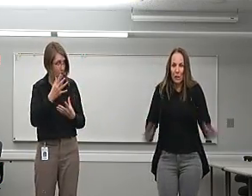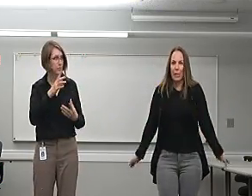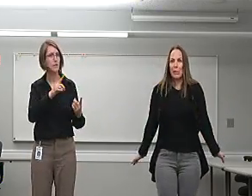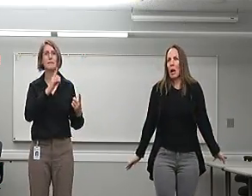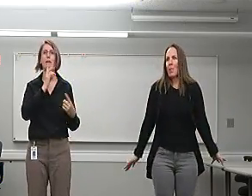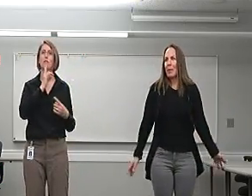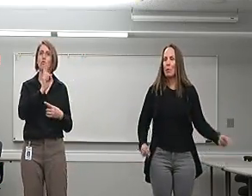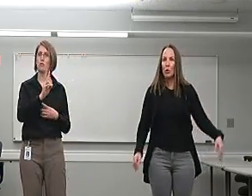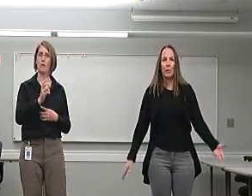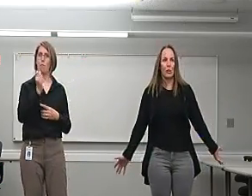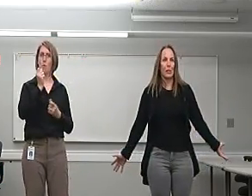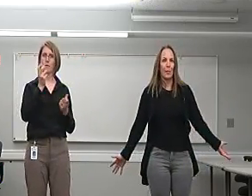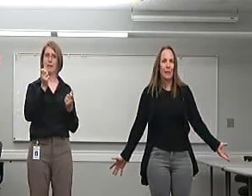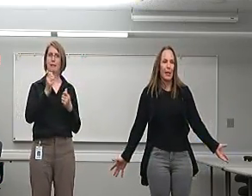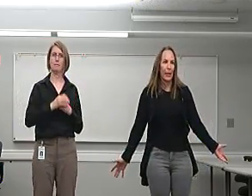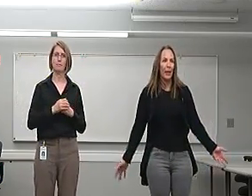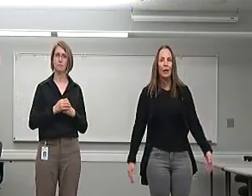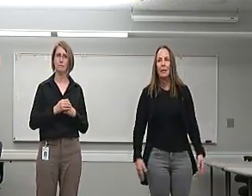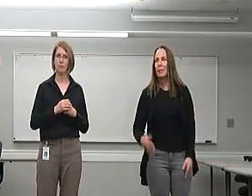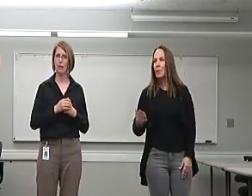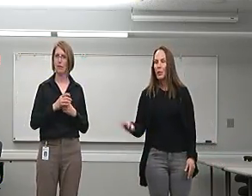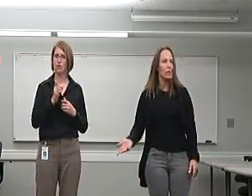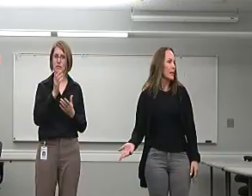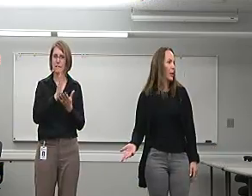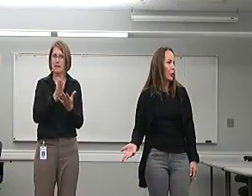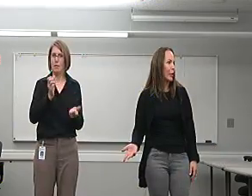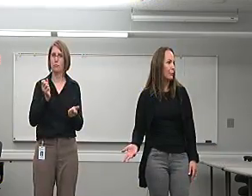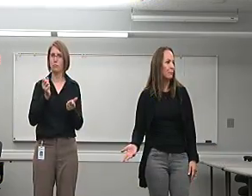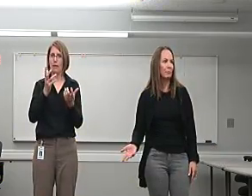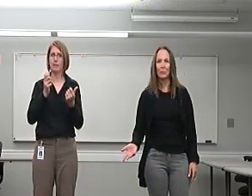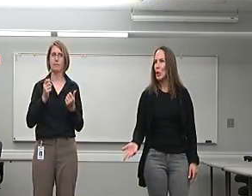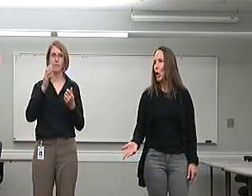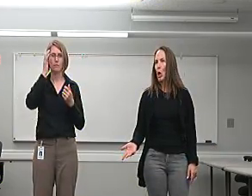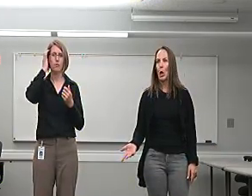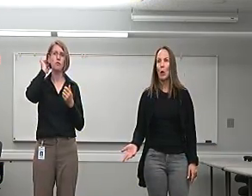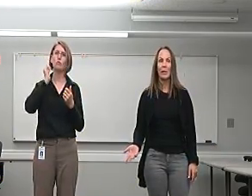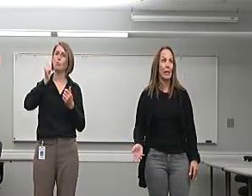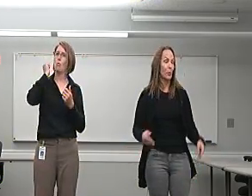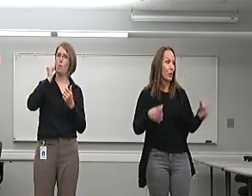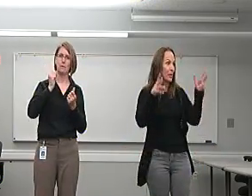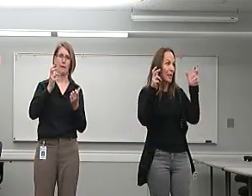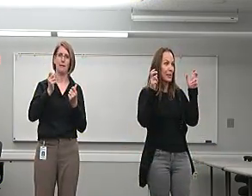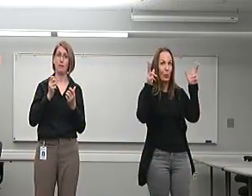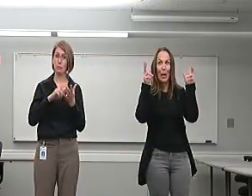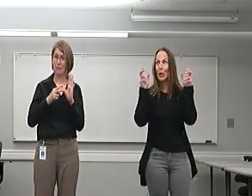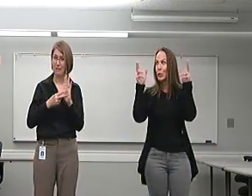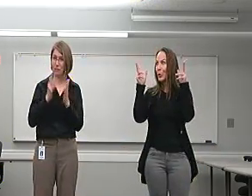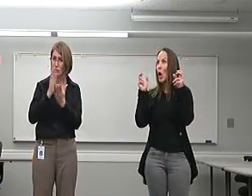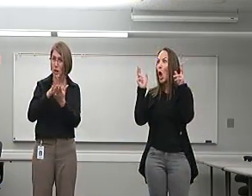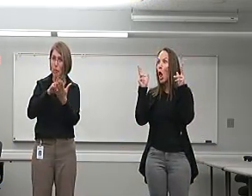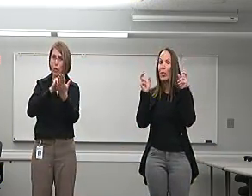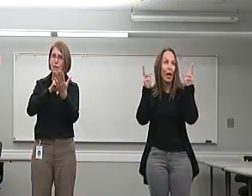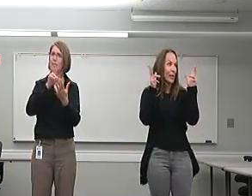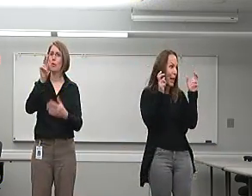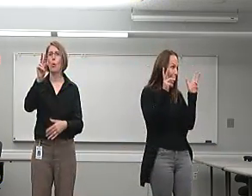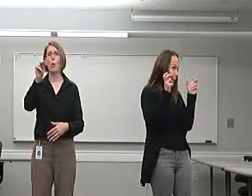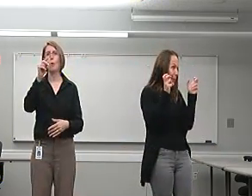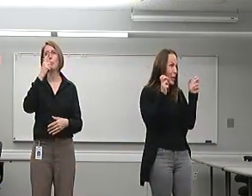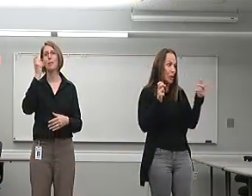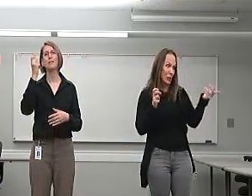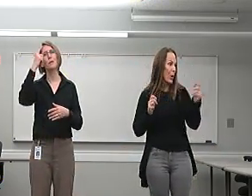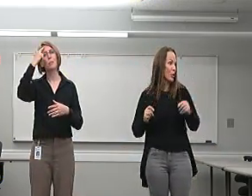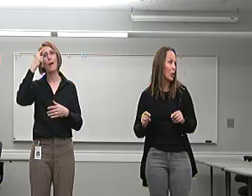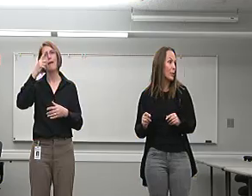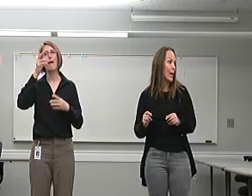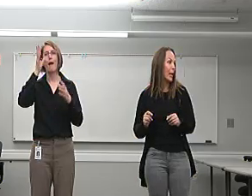moved, and she stopped signing. Does it mean she's not learning? No, because guess what those eyes and brain are doing all the time? She's watching you